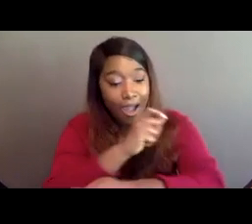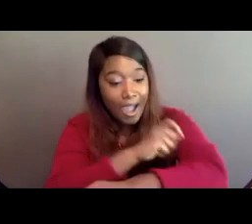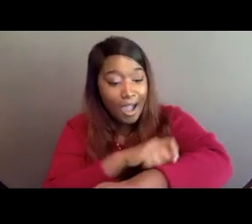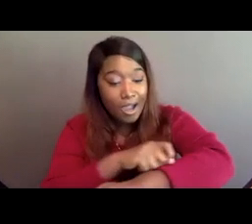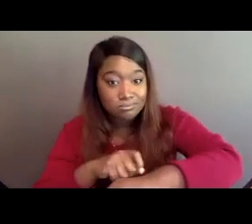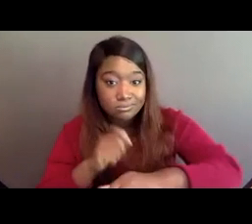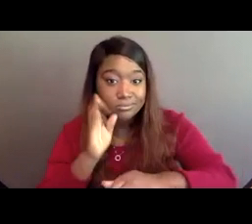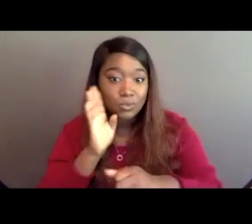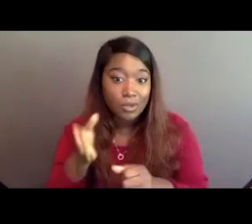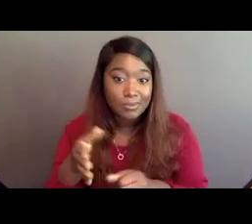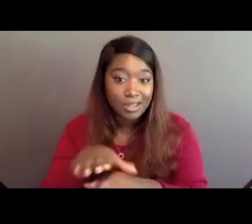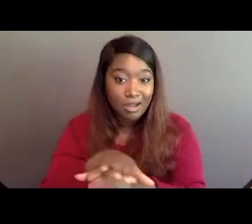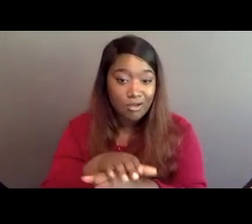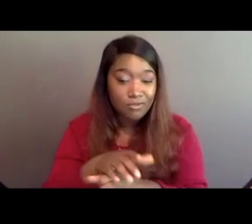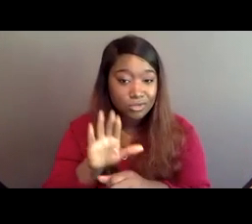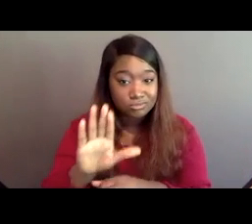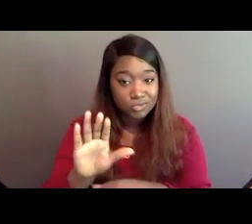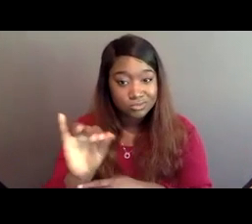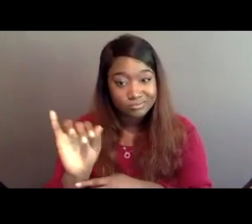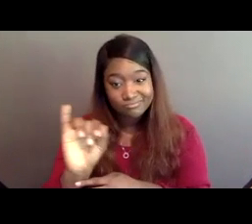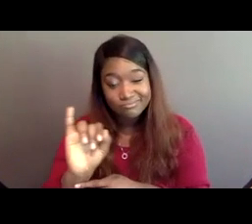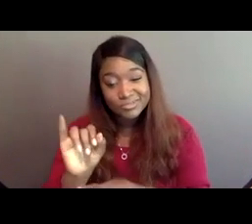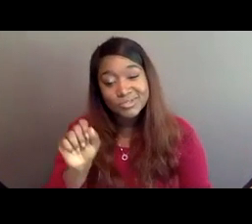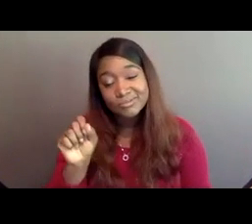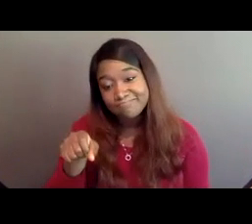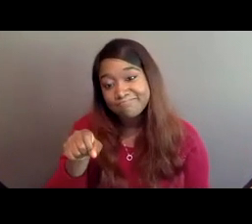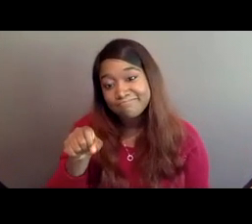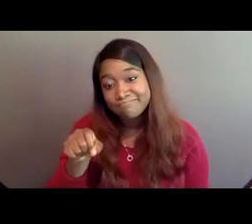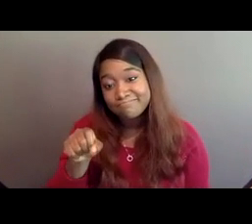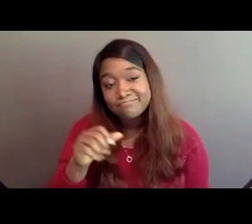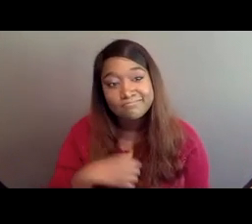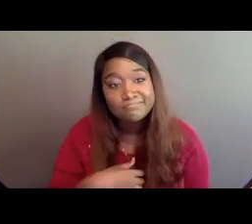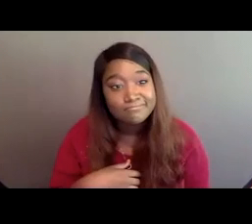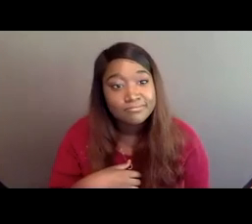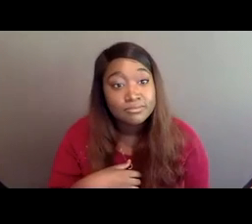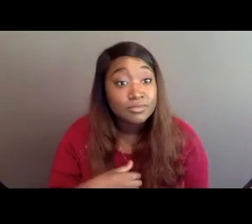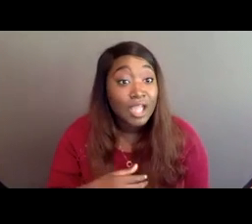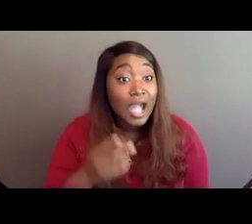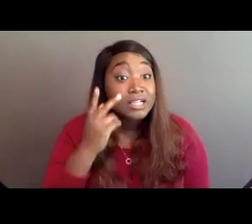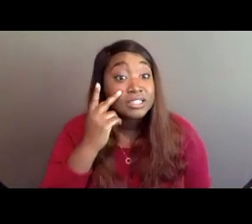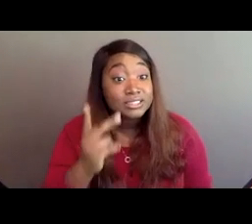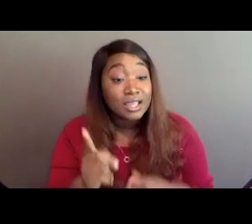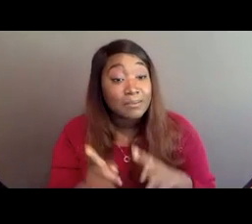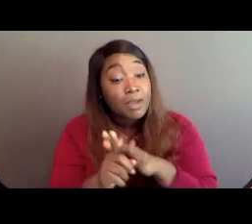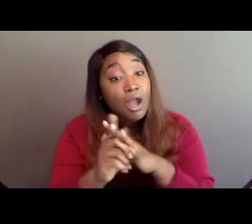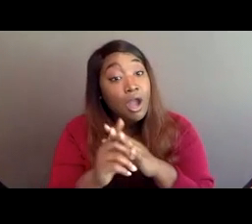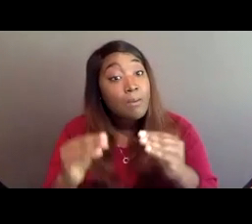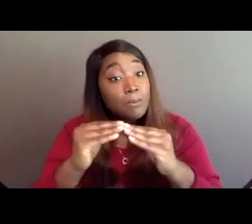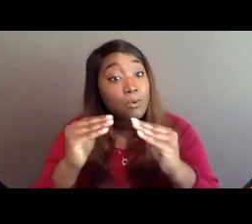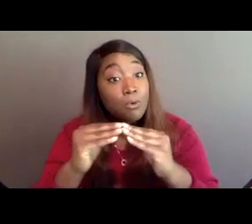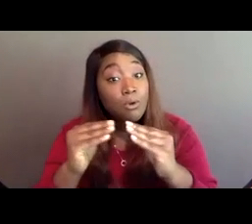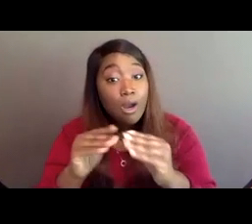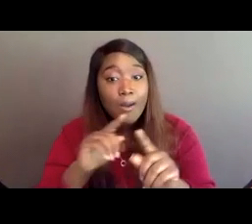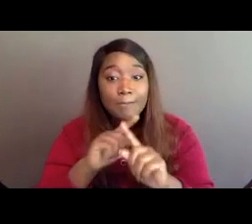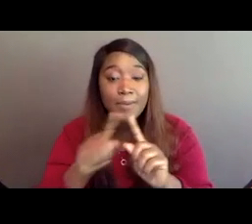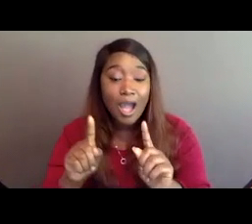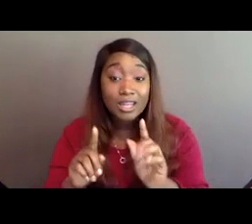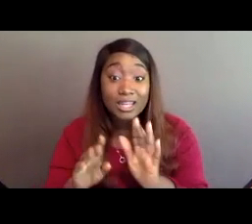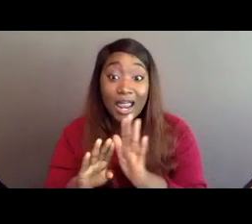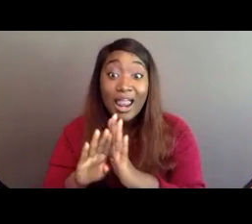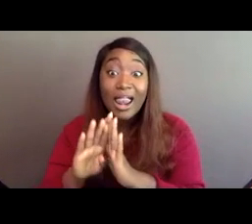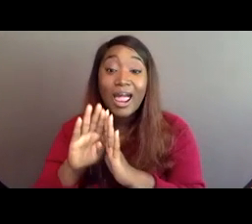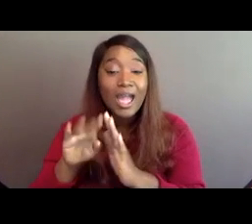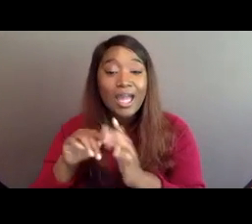just, yeah. I'm seeing it more, and then it comes down again in terms of the insurance